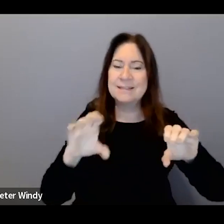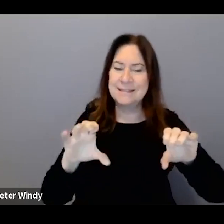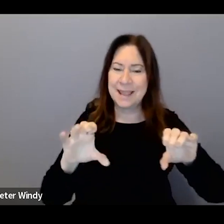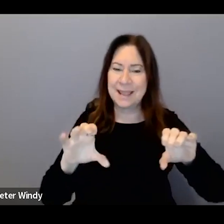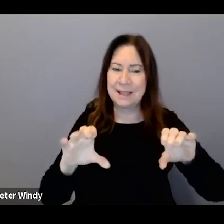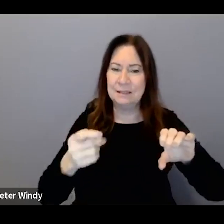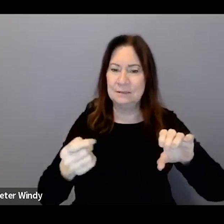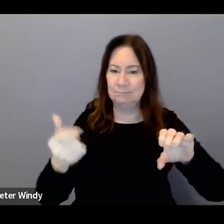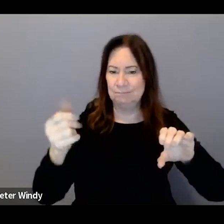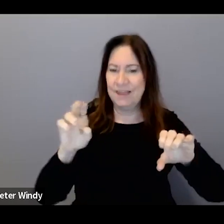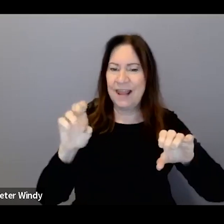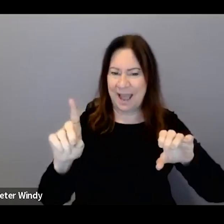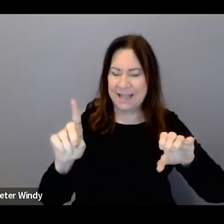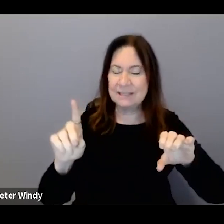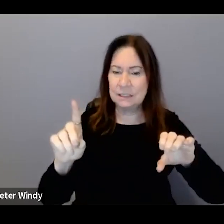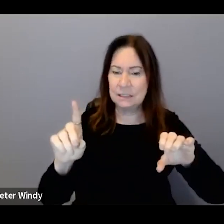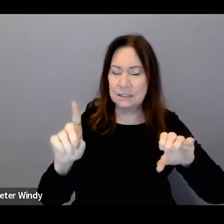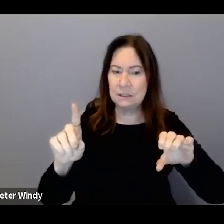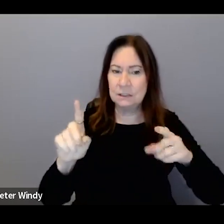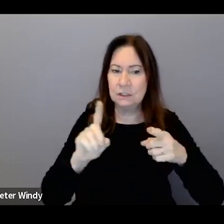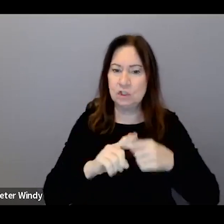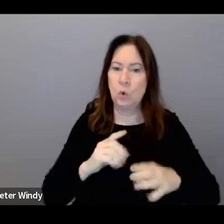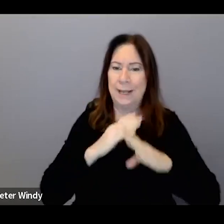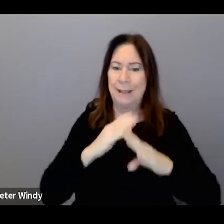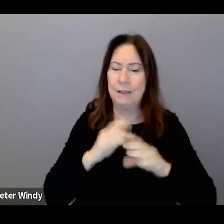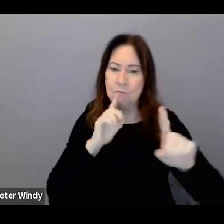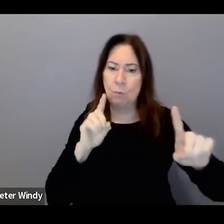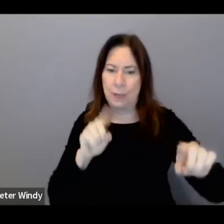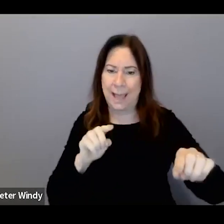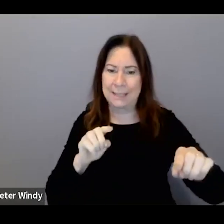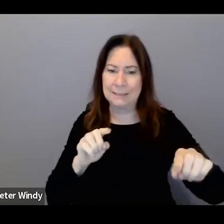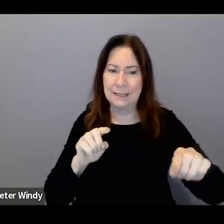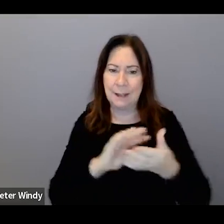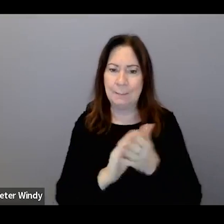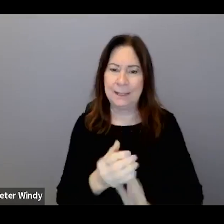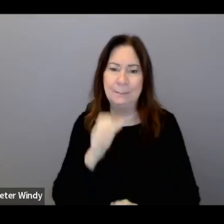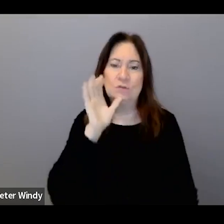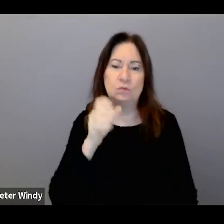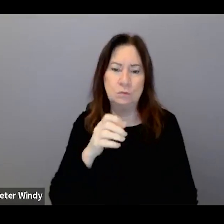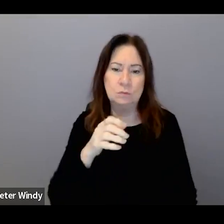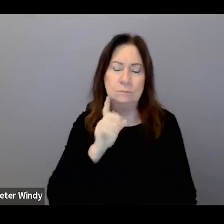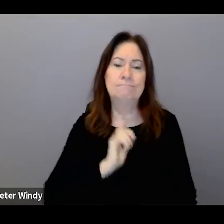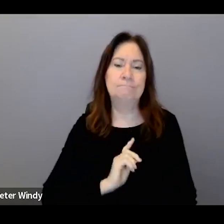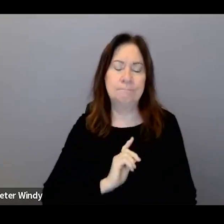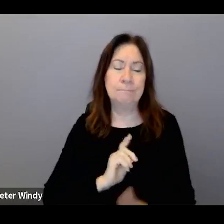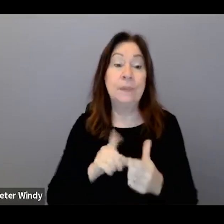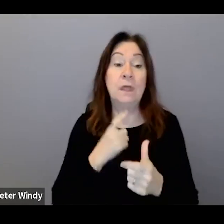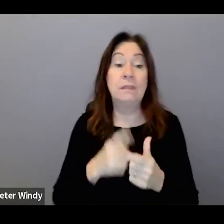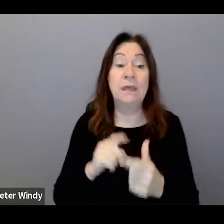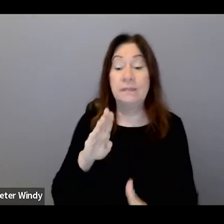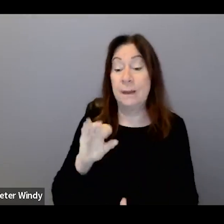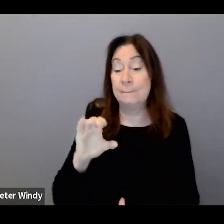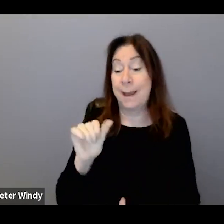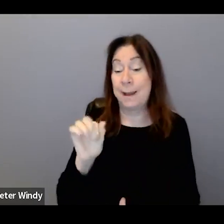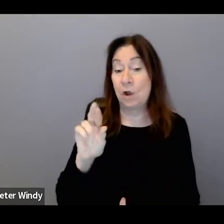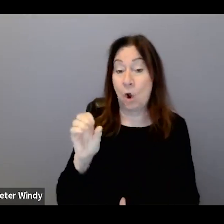the lead to inhibit it from reacting and being consumed. And then the bicarbonate is